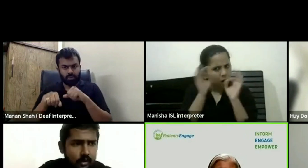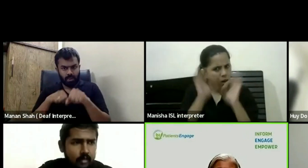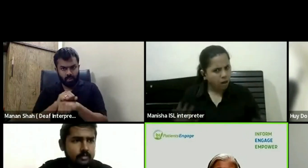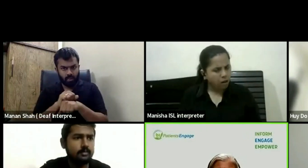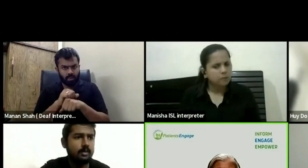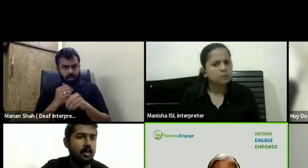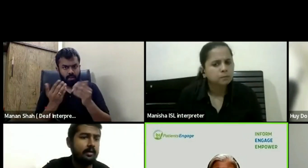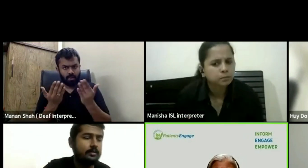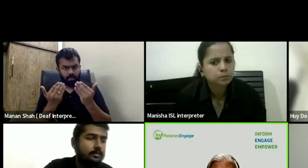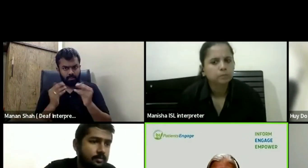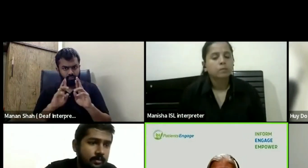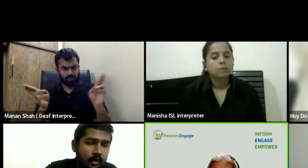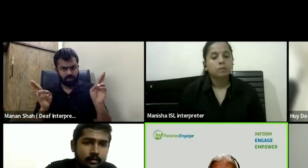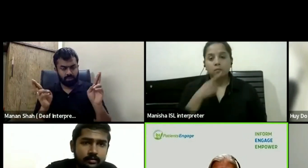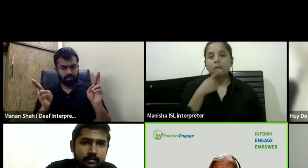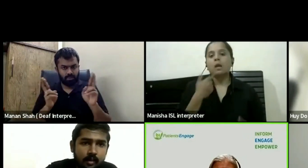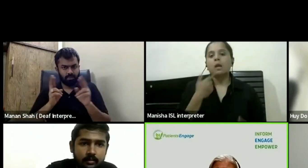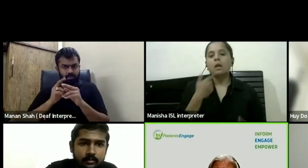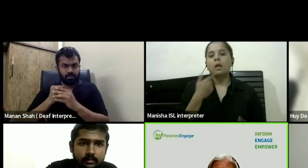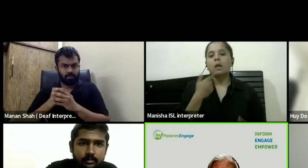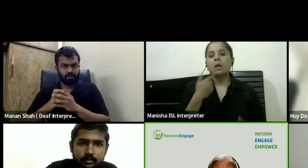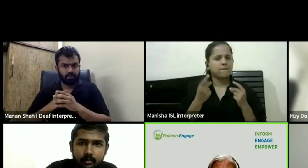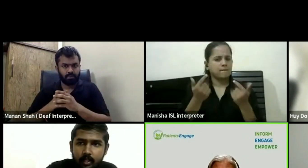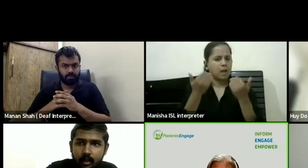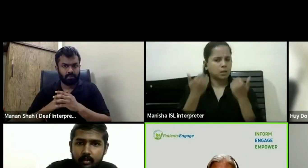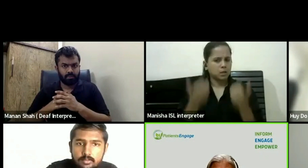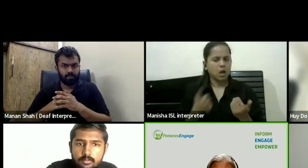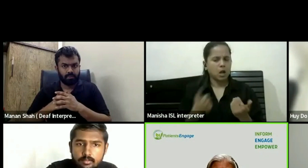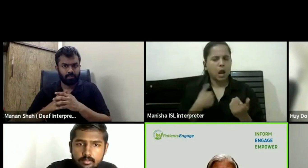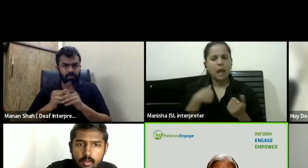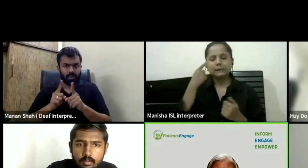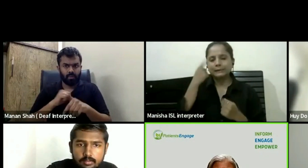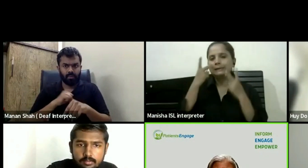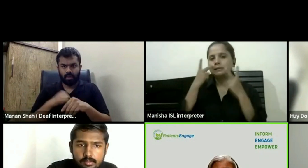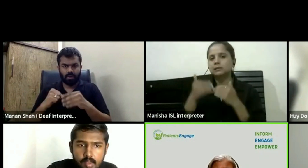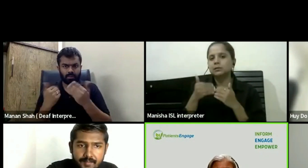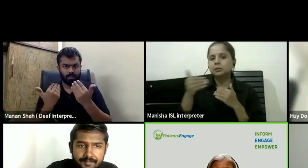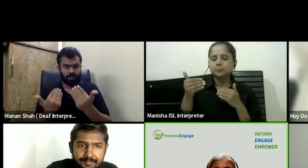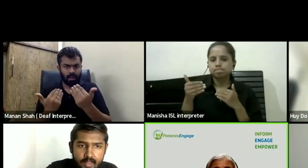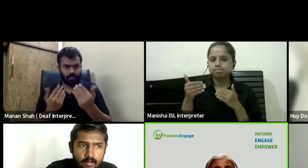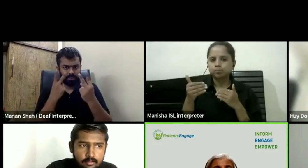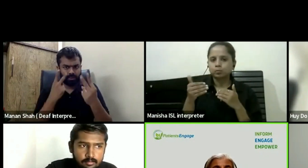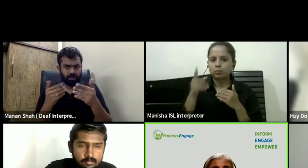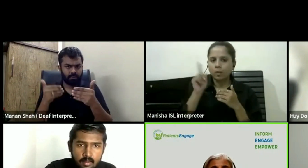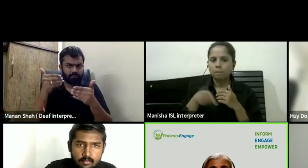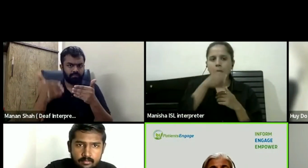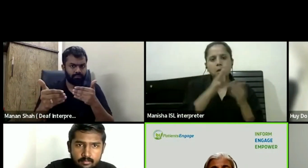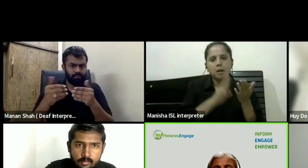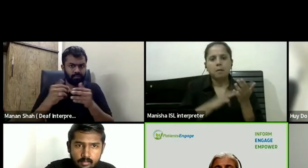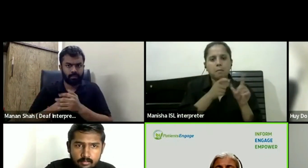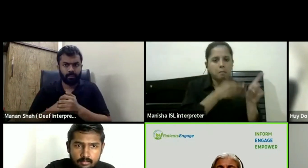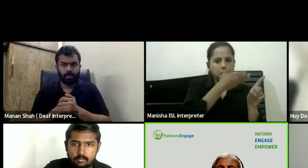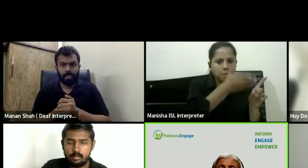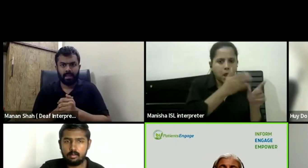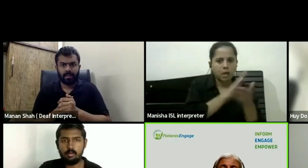So I will do a quick one, and then I guess I'll let Guido and Sunmary answer. I think that from